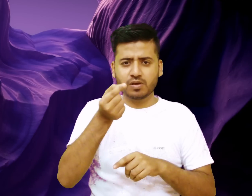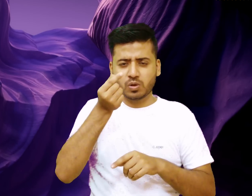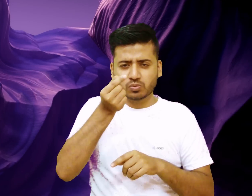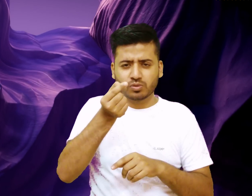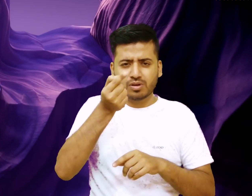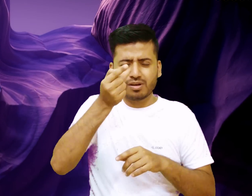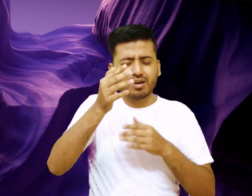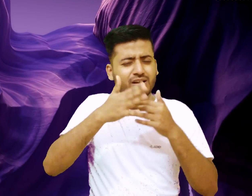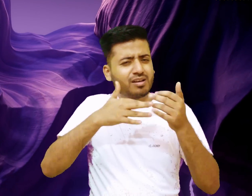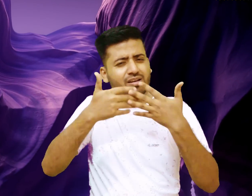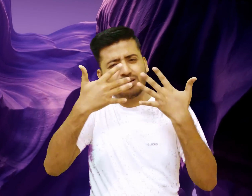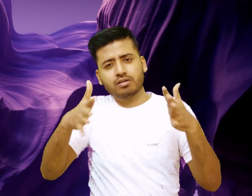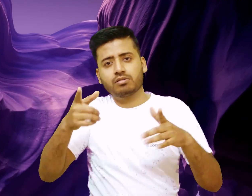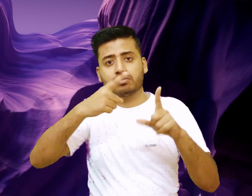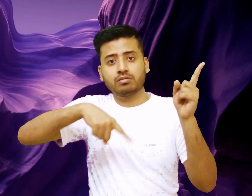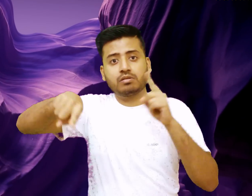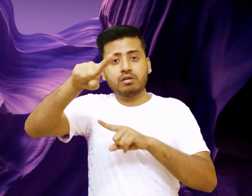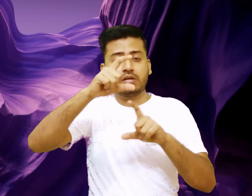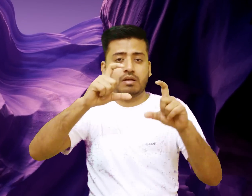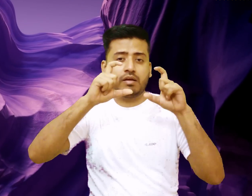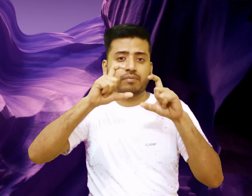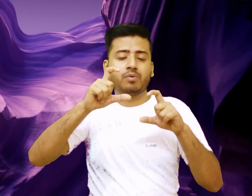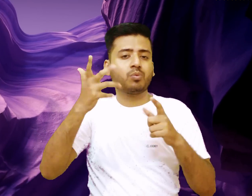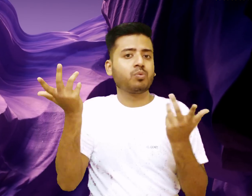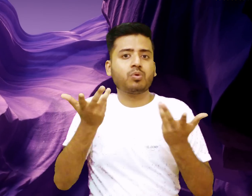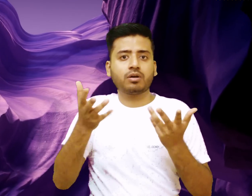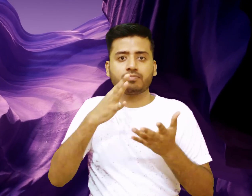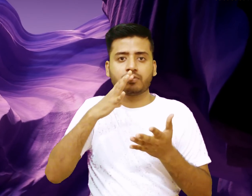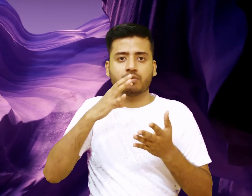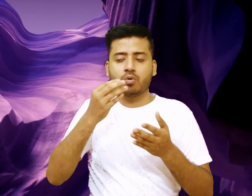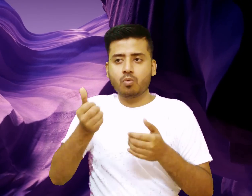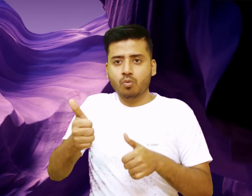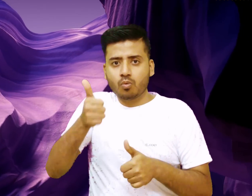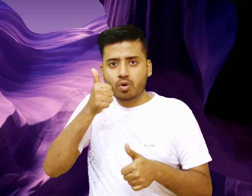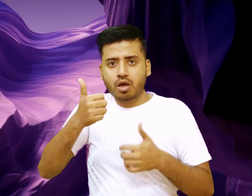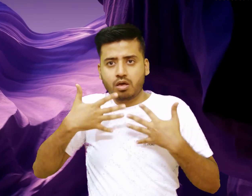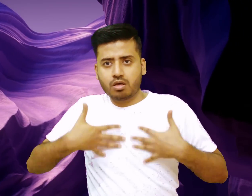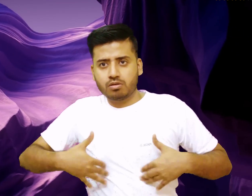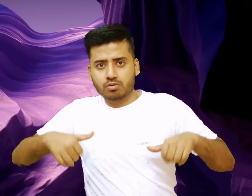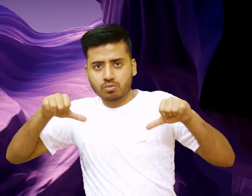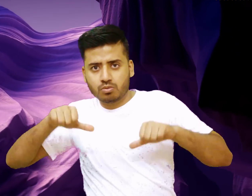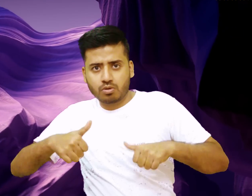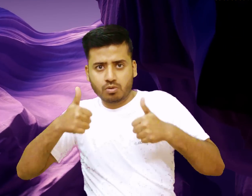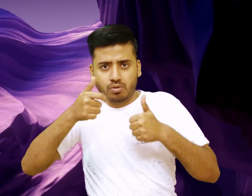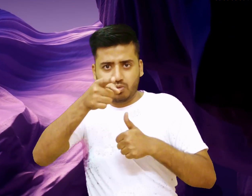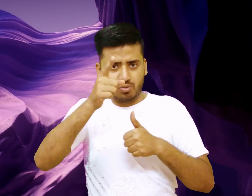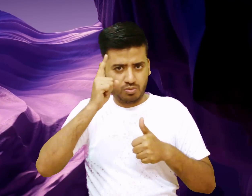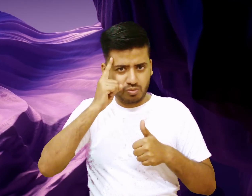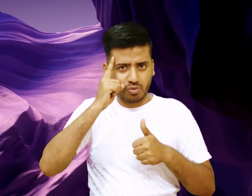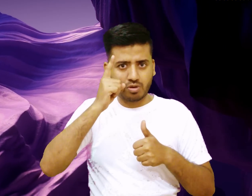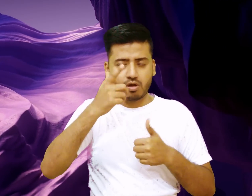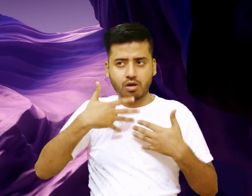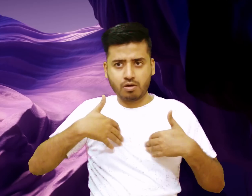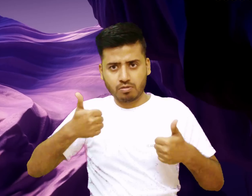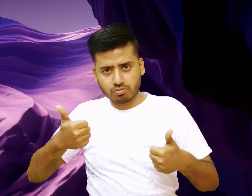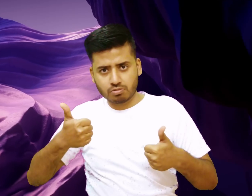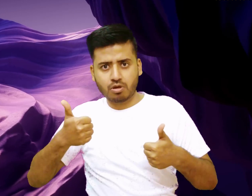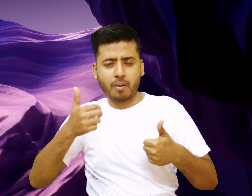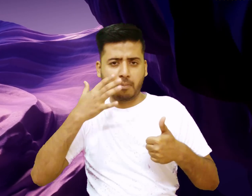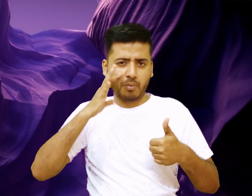Cooked rice, when left at room temperature or in the keep warm setting of a rice cooker for too long, can become a breeding ground for